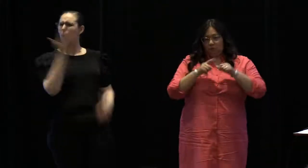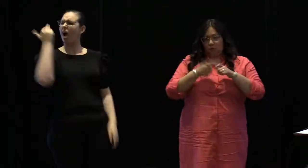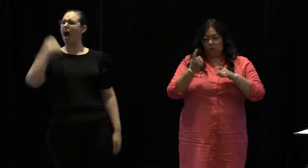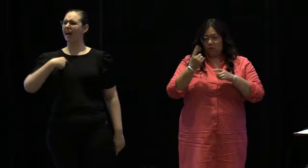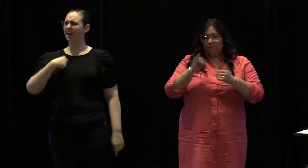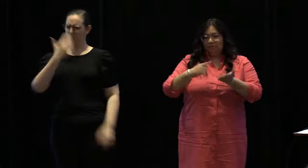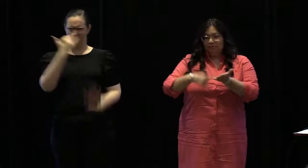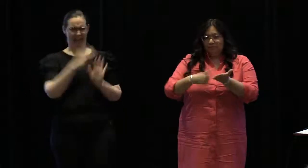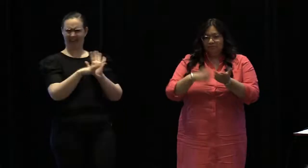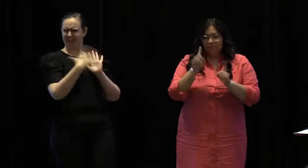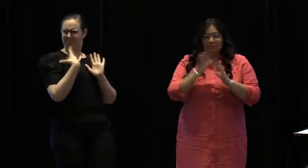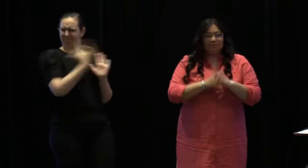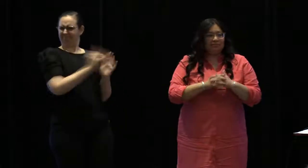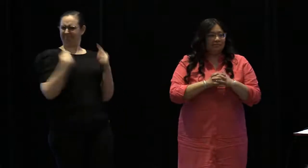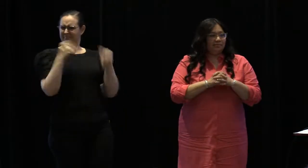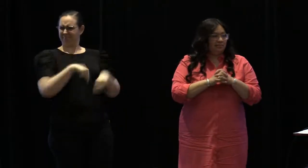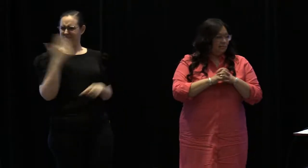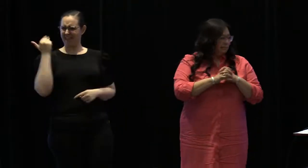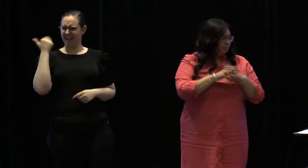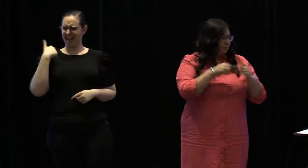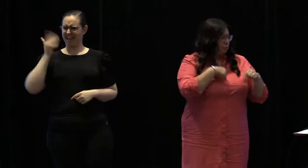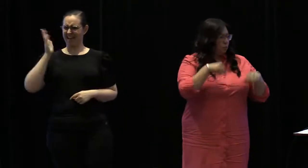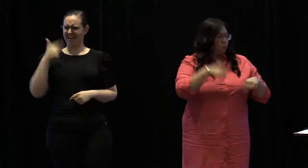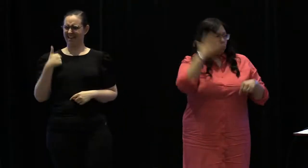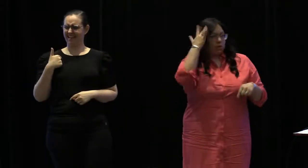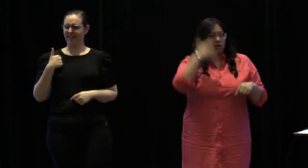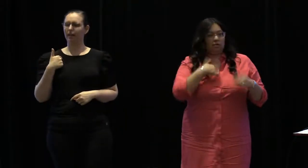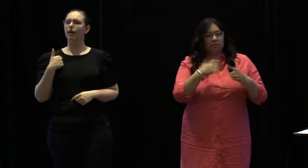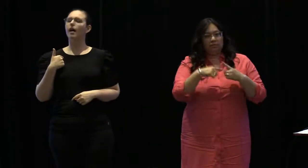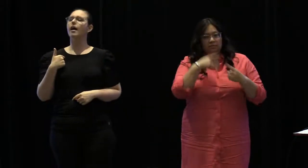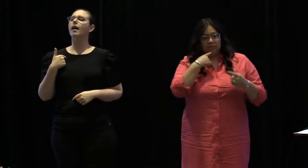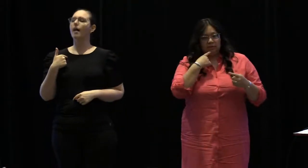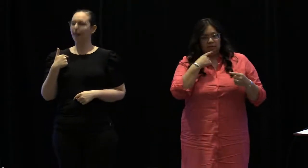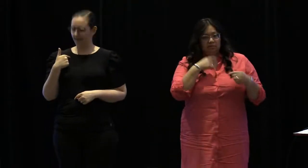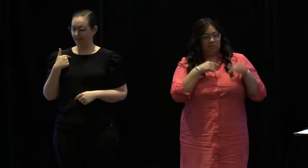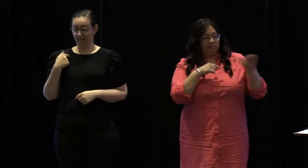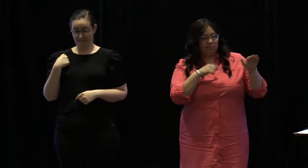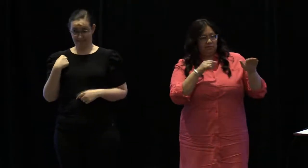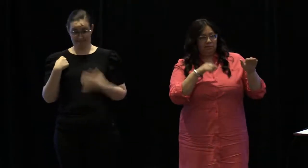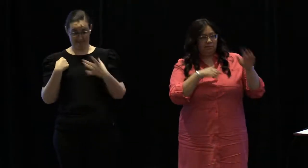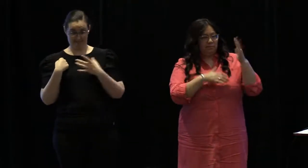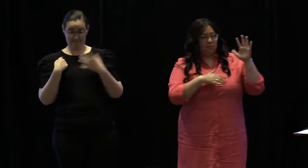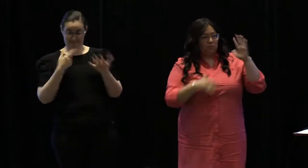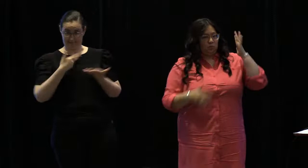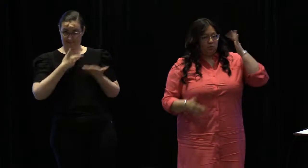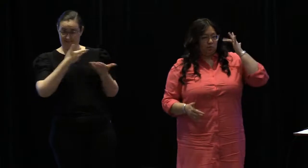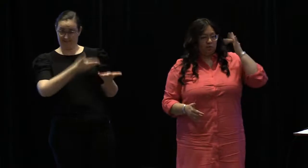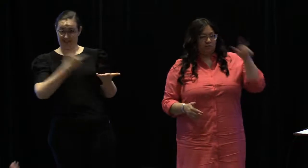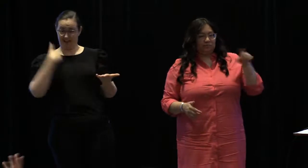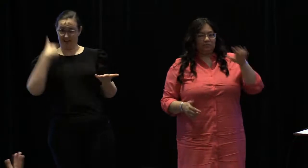present. But I will go back to the beginning and why I'm even here.